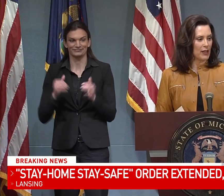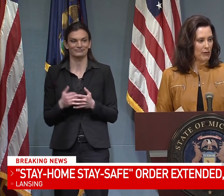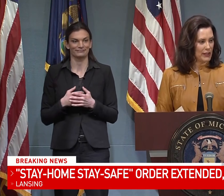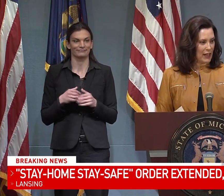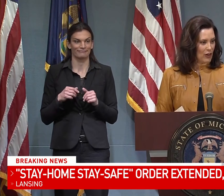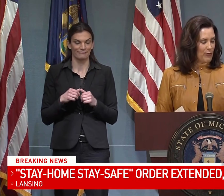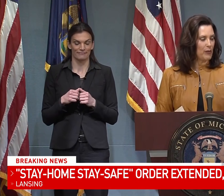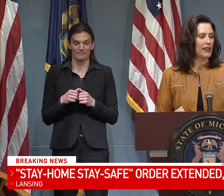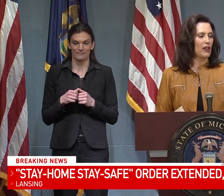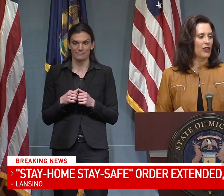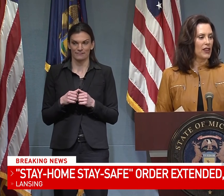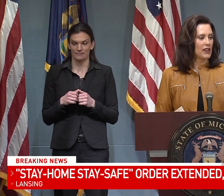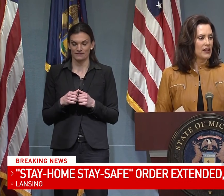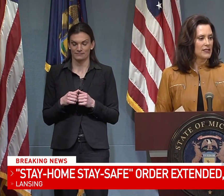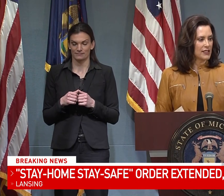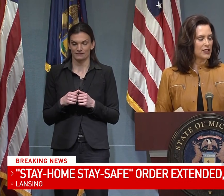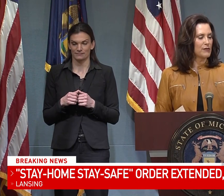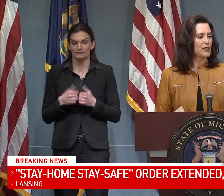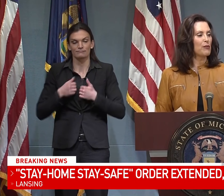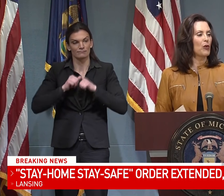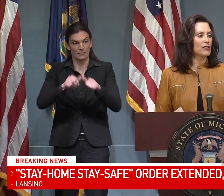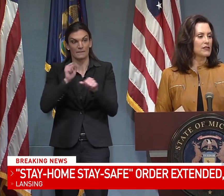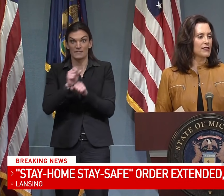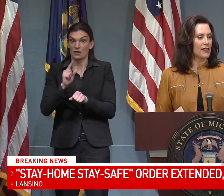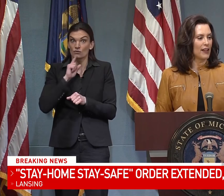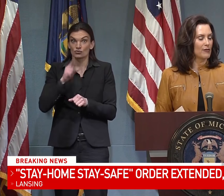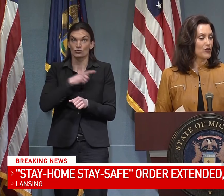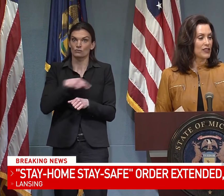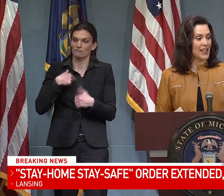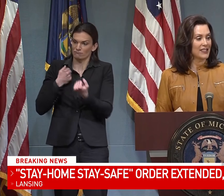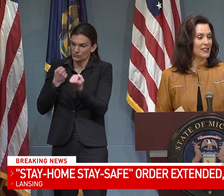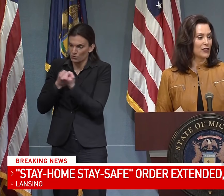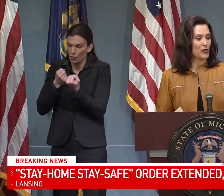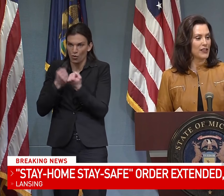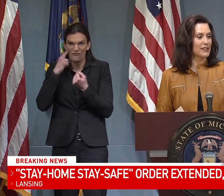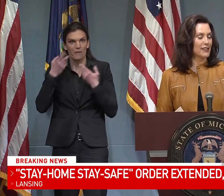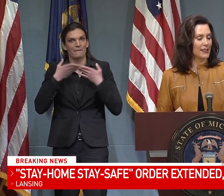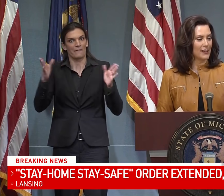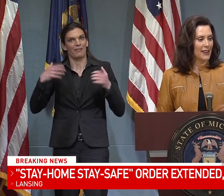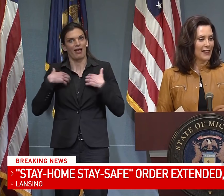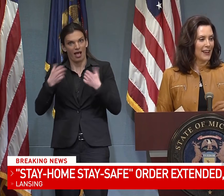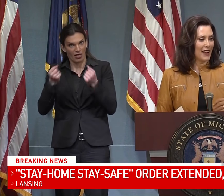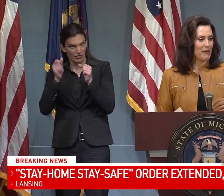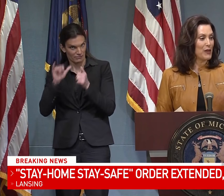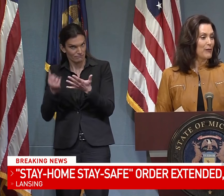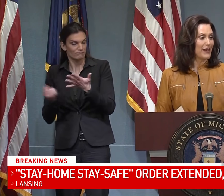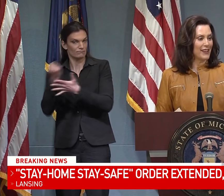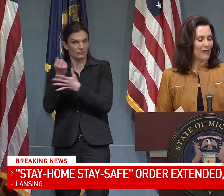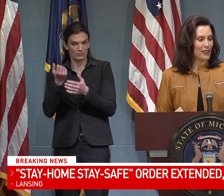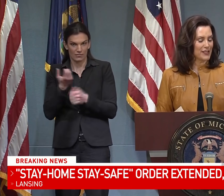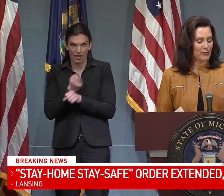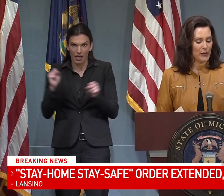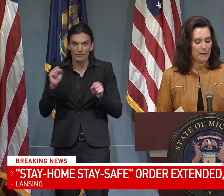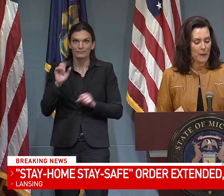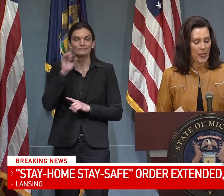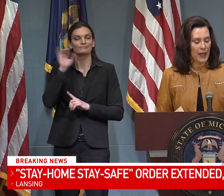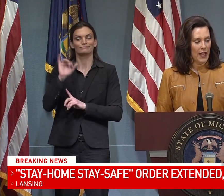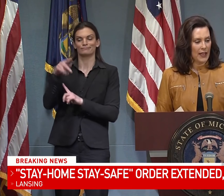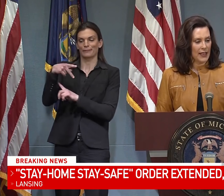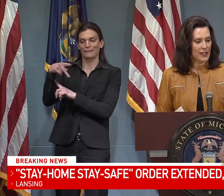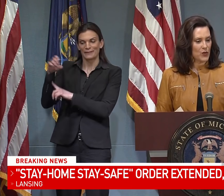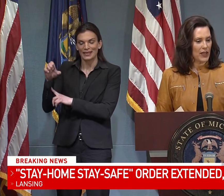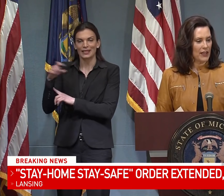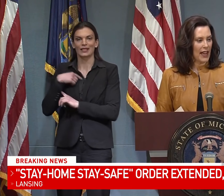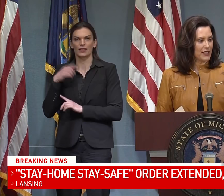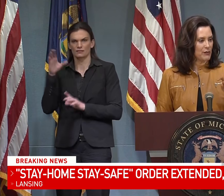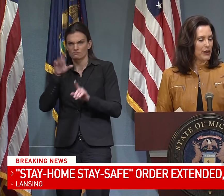We're going to keep building out our public health system supports through the testing and tracing and PPE, for example.